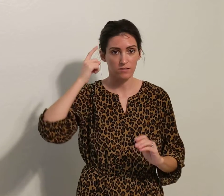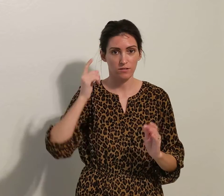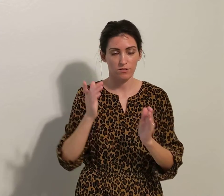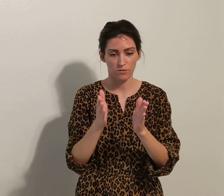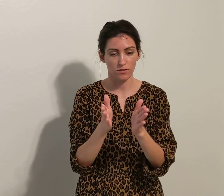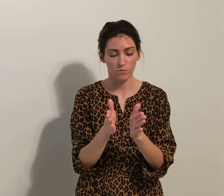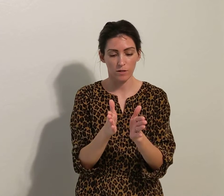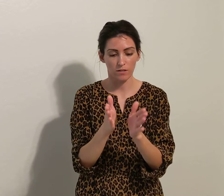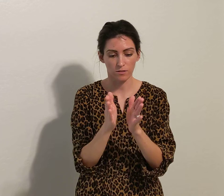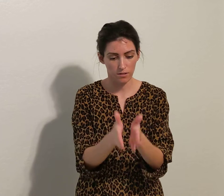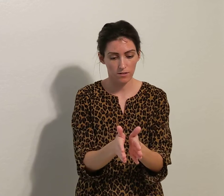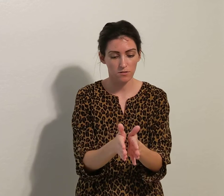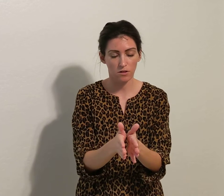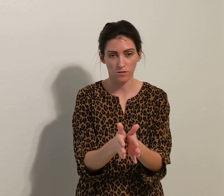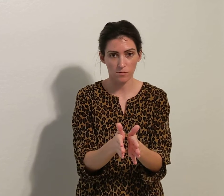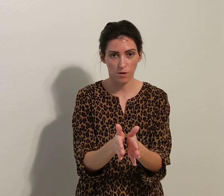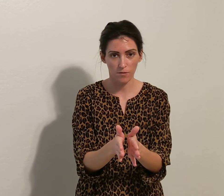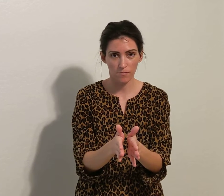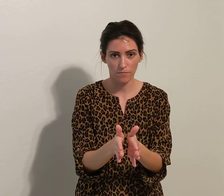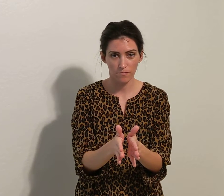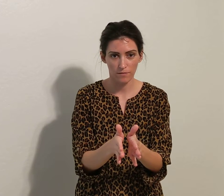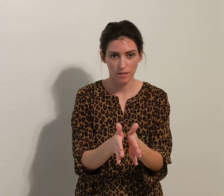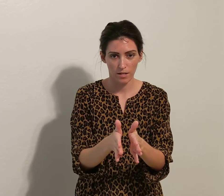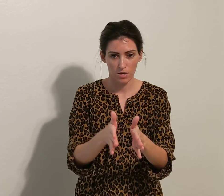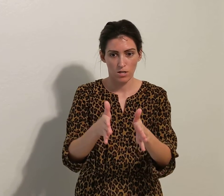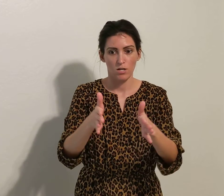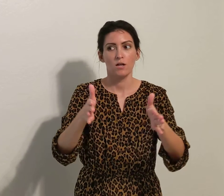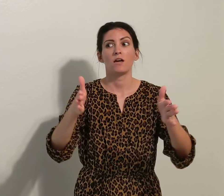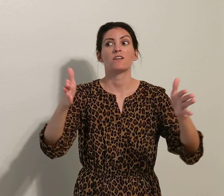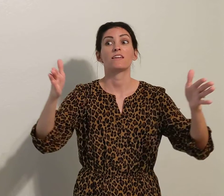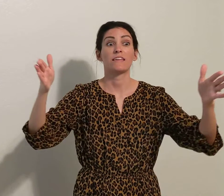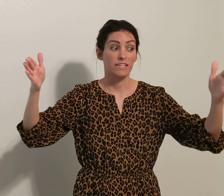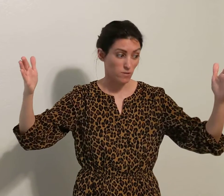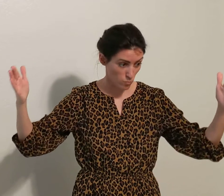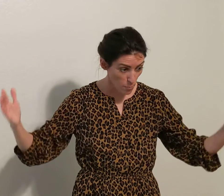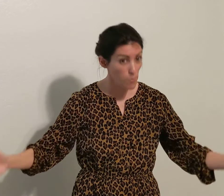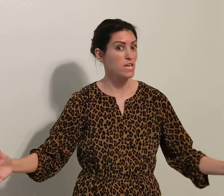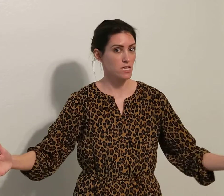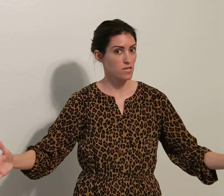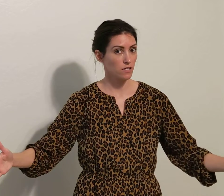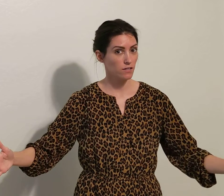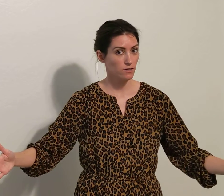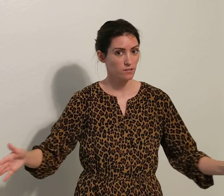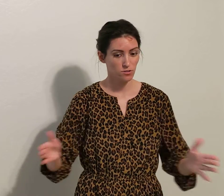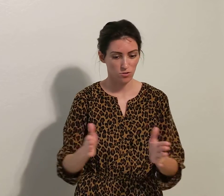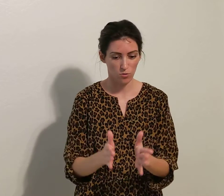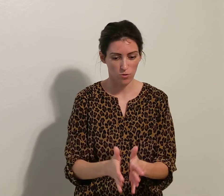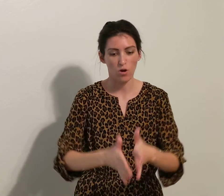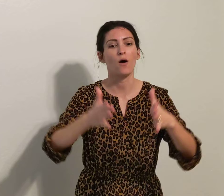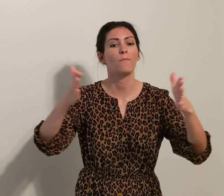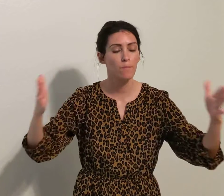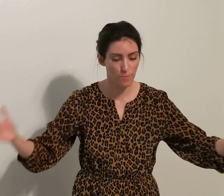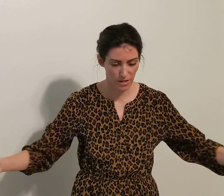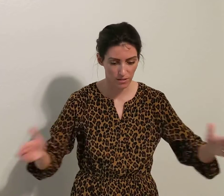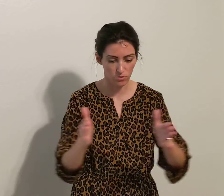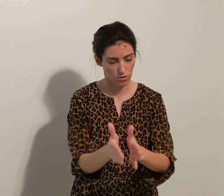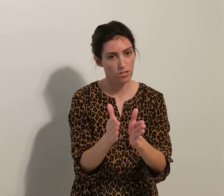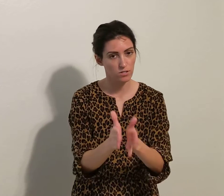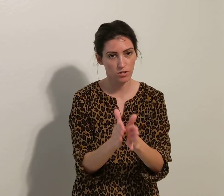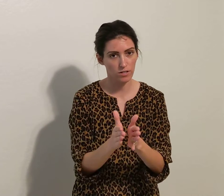biggest, so this is biggest, starts out small and it gets big. So the biggest, so you got to start here